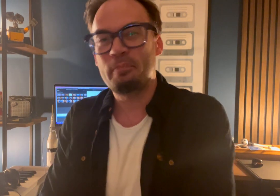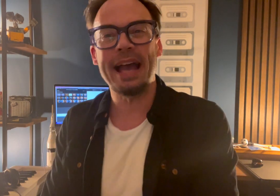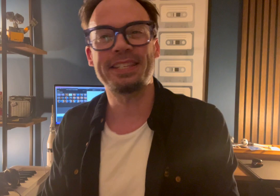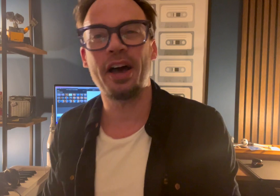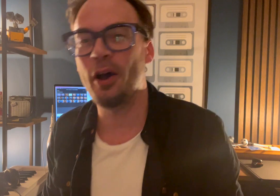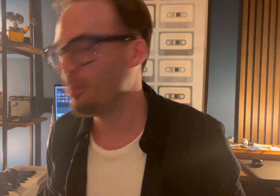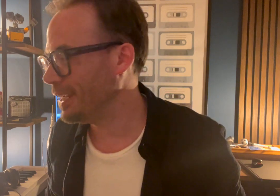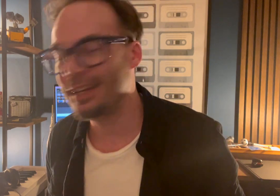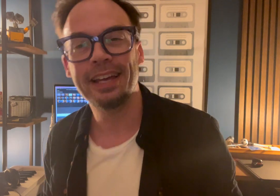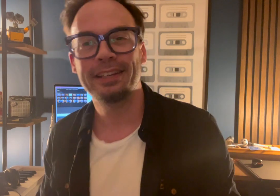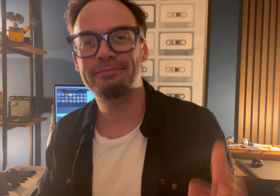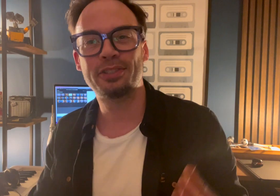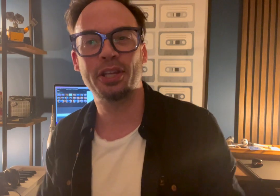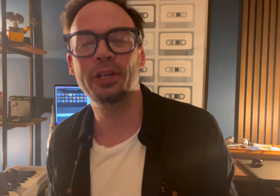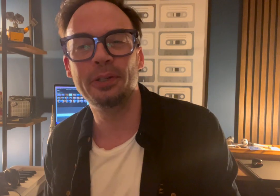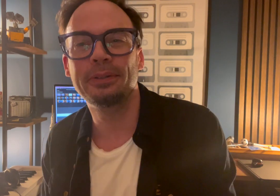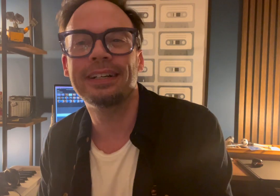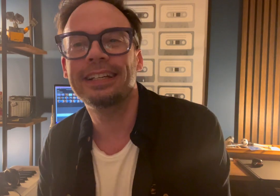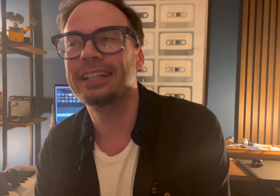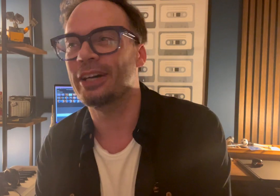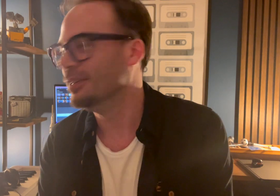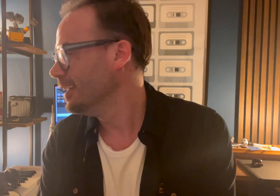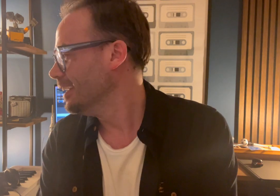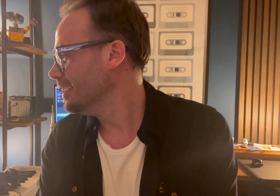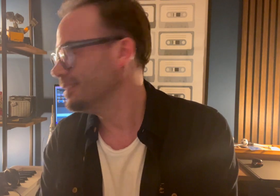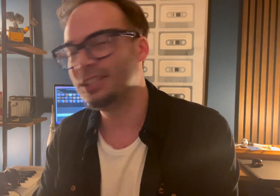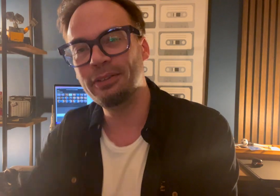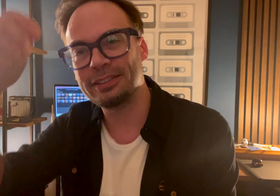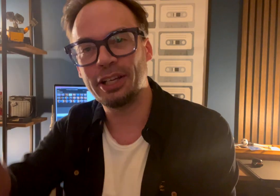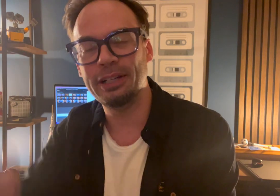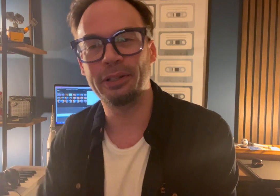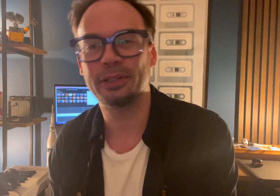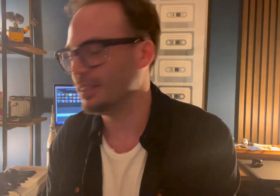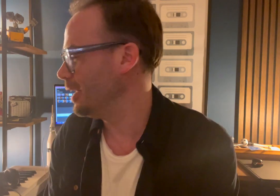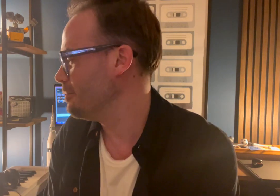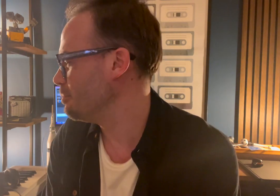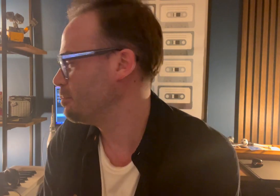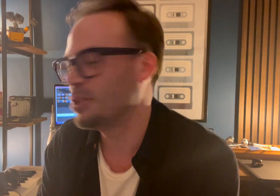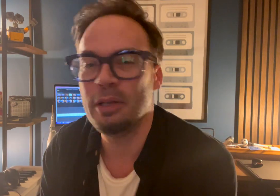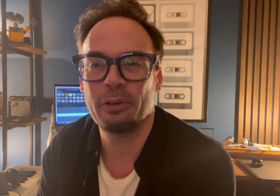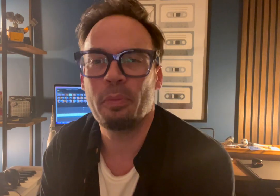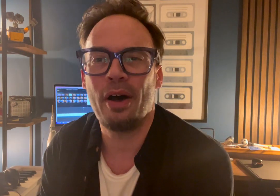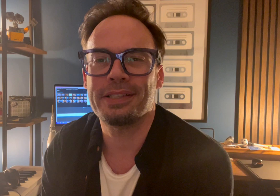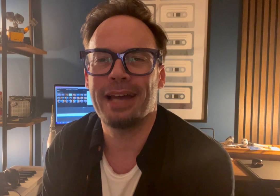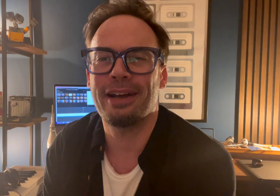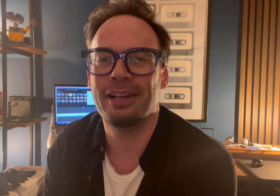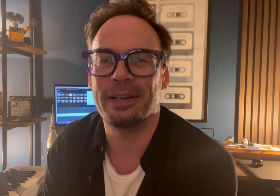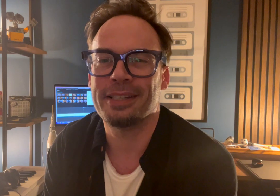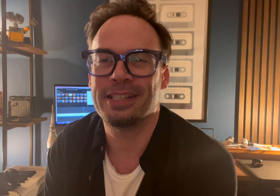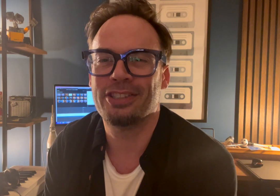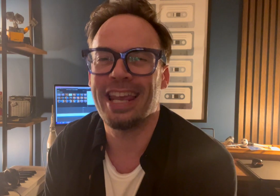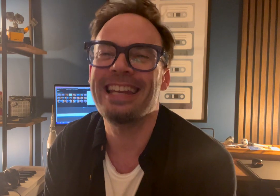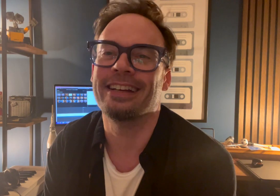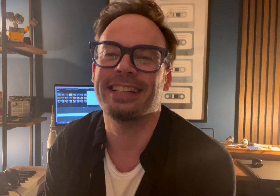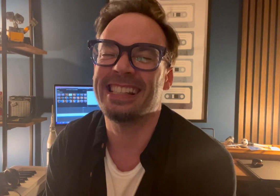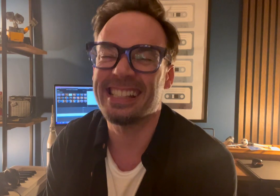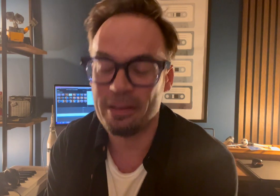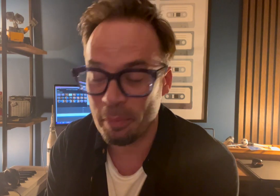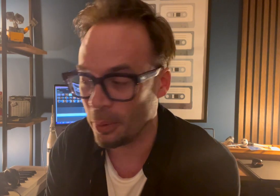better opening Two You know Two lyrical Two lyrical parts I don't know It's genius It's simple